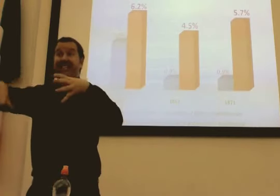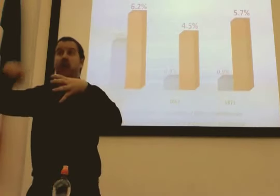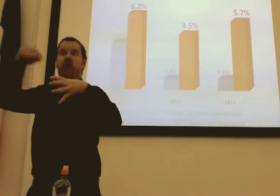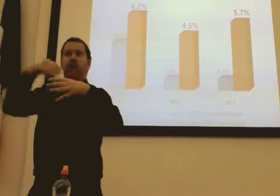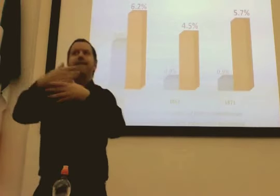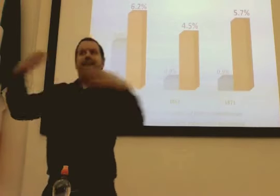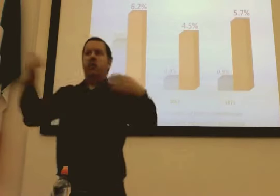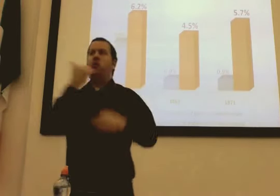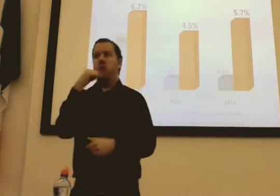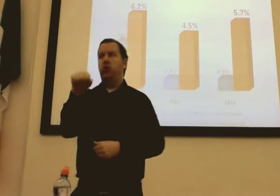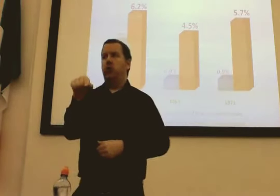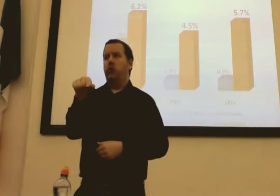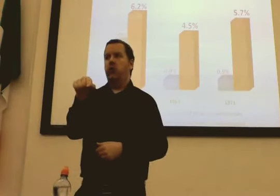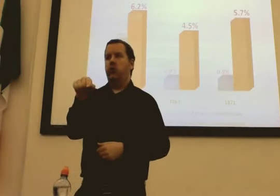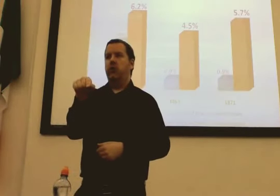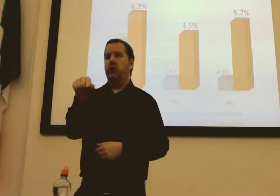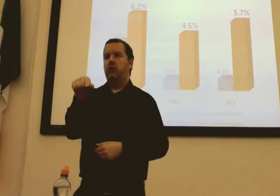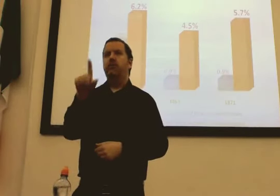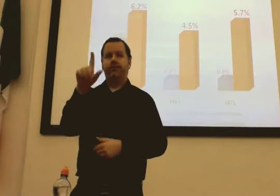wider general population, then it's a huge number.